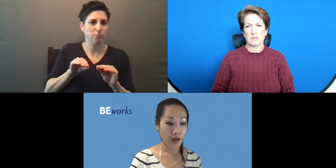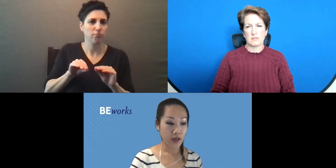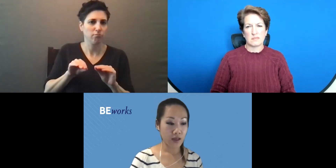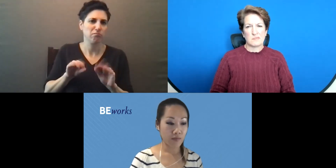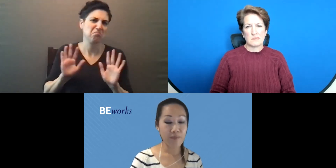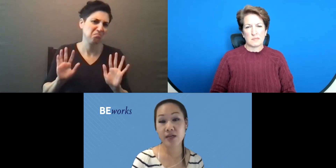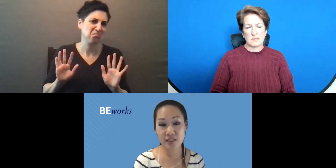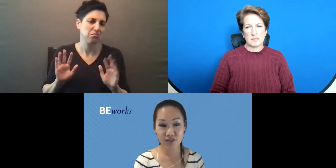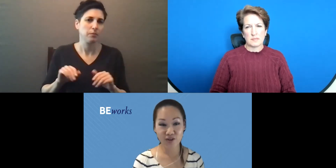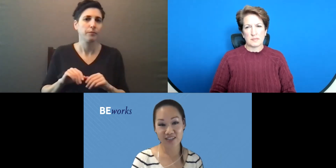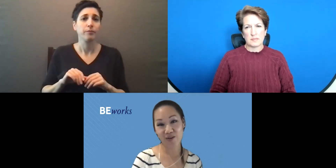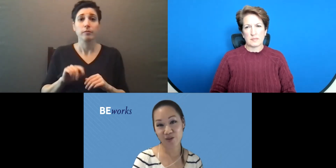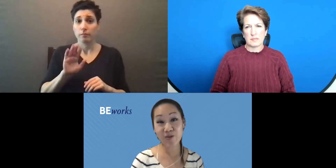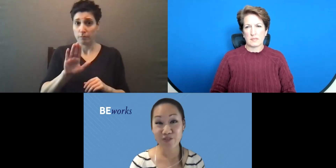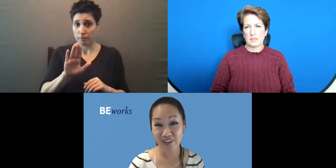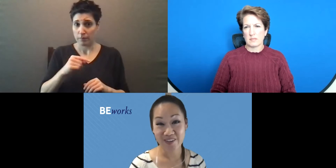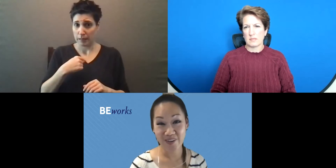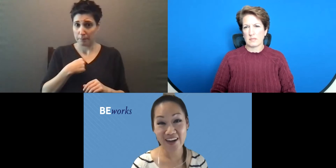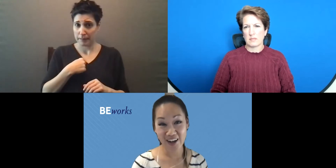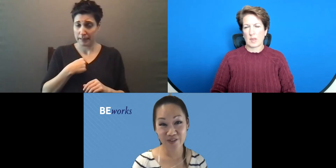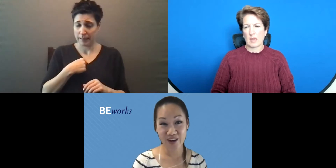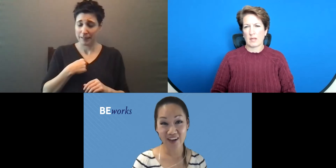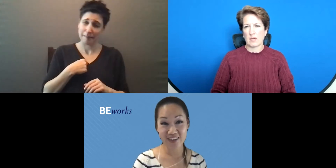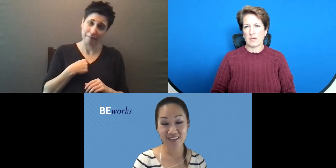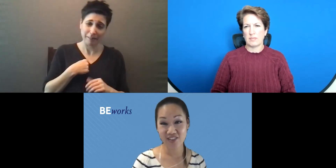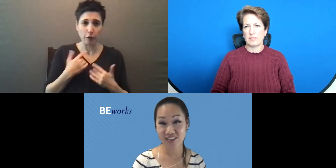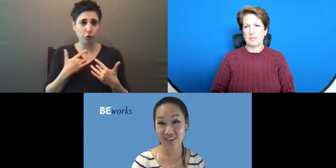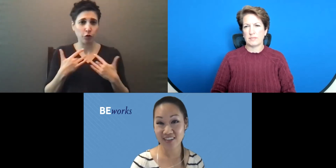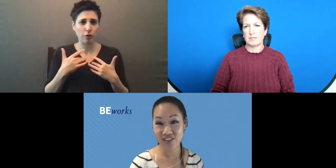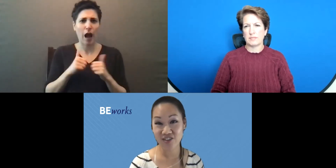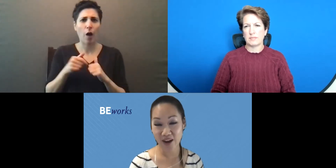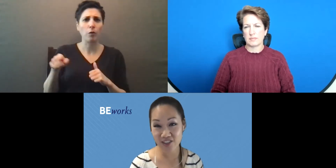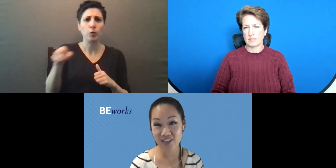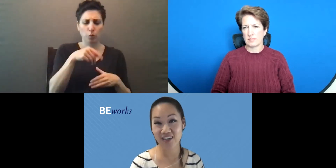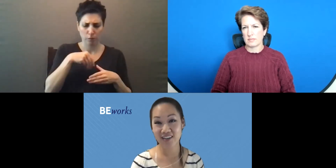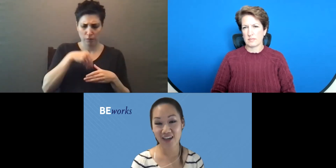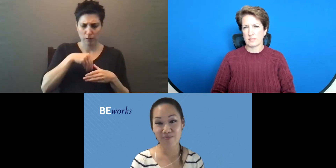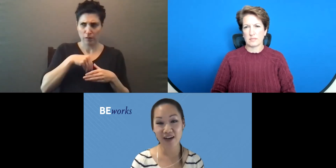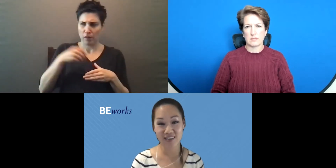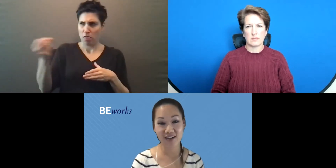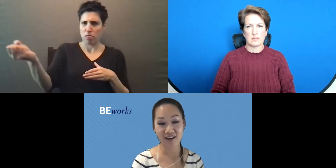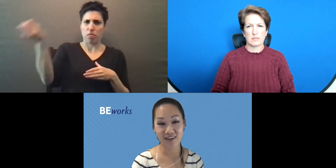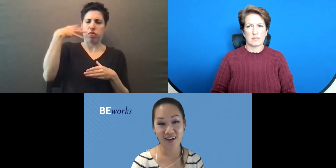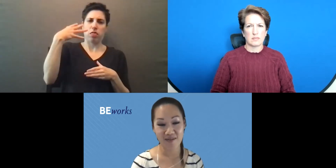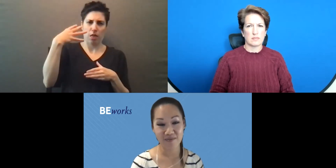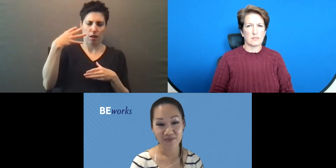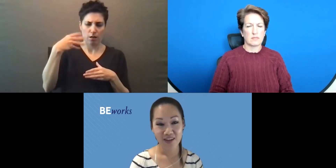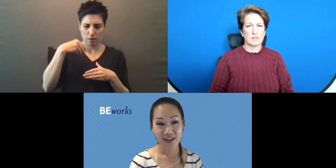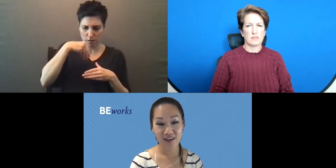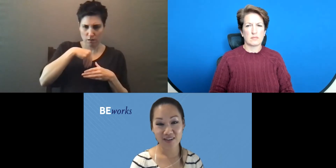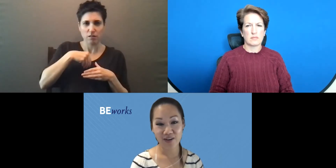Now, my biggest concern is how you will feel, right, after having such interaction, and the impact